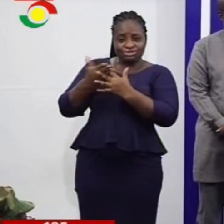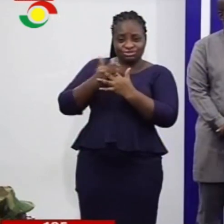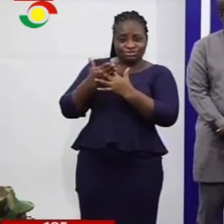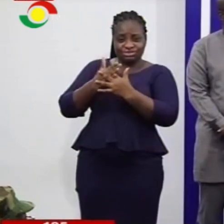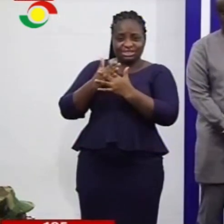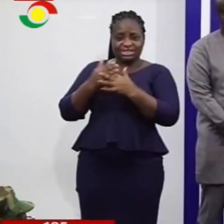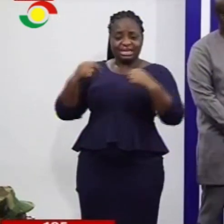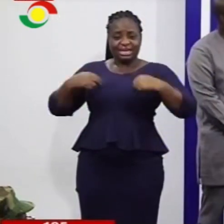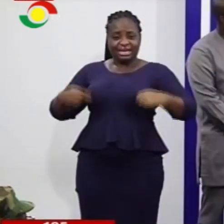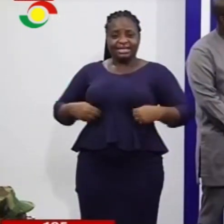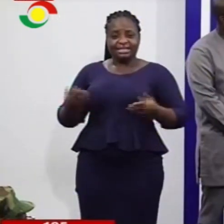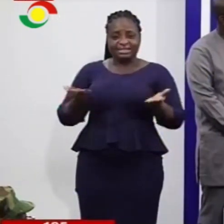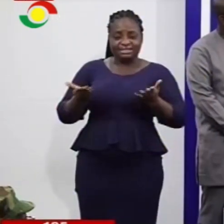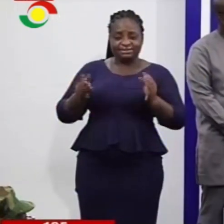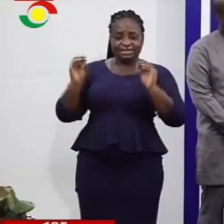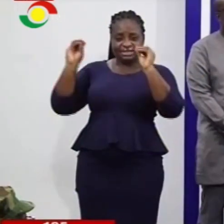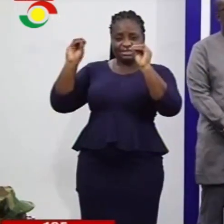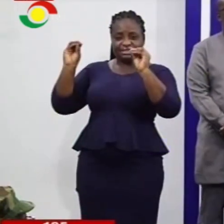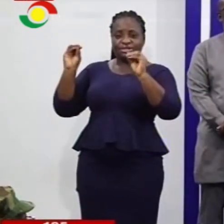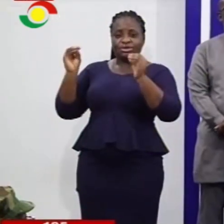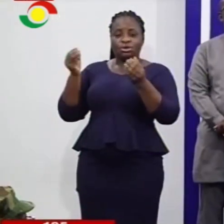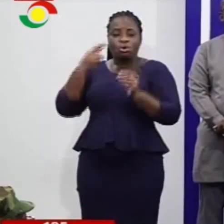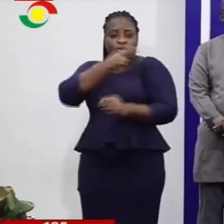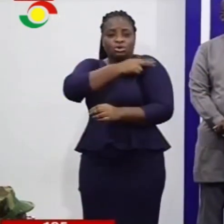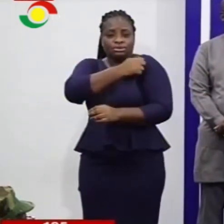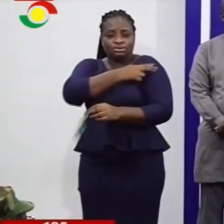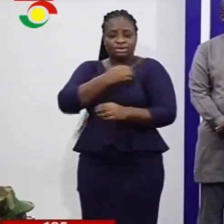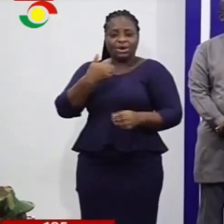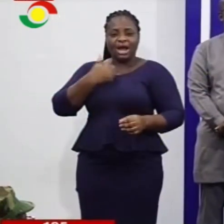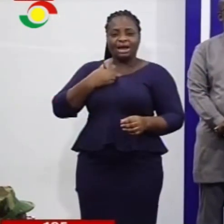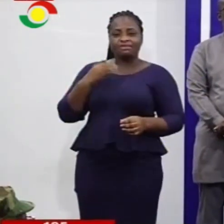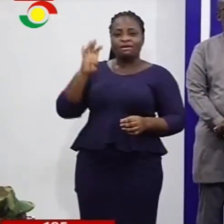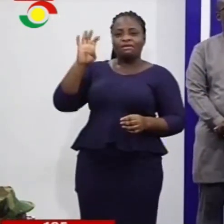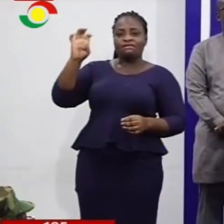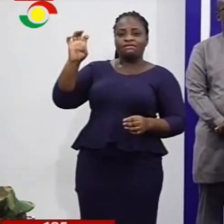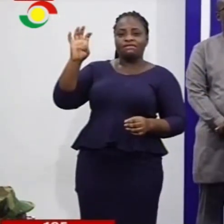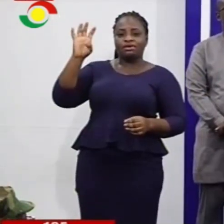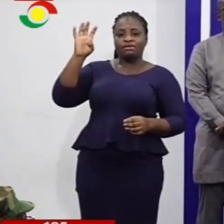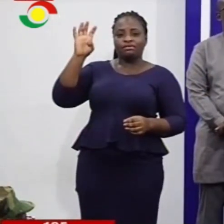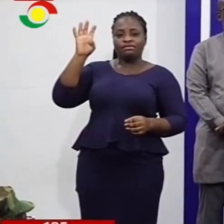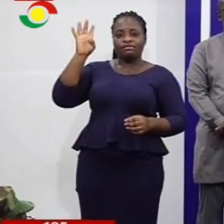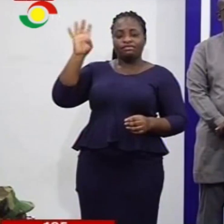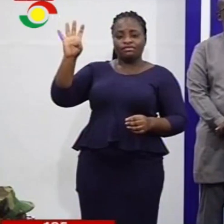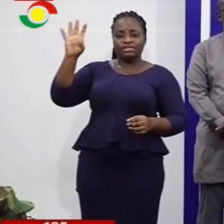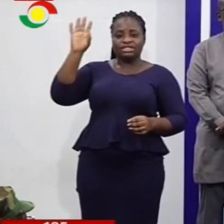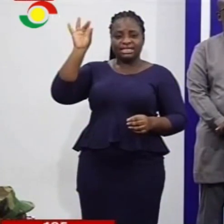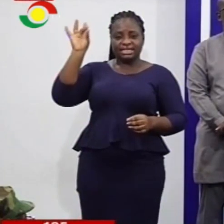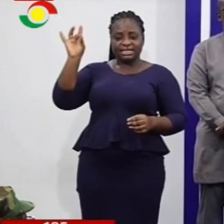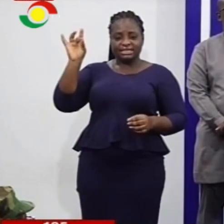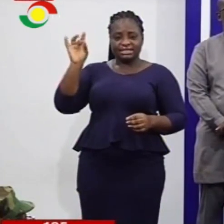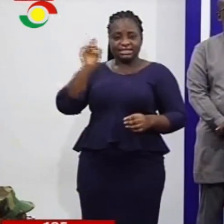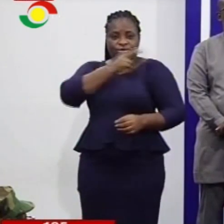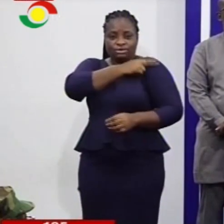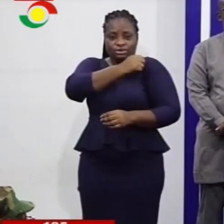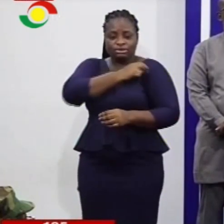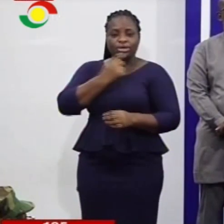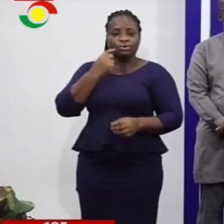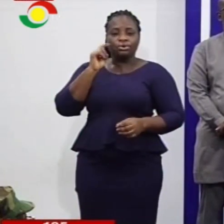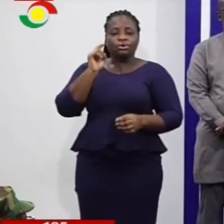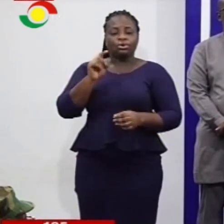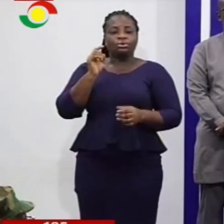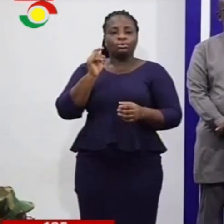teaching hospitals and some private facilities, we had about 48 already in our hospitals. Then we ordered for,